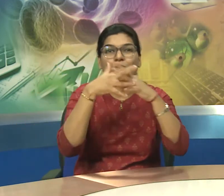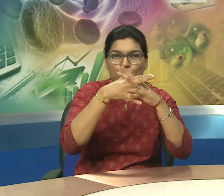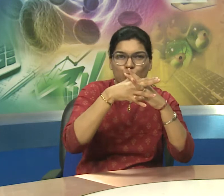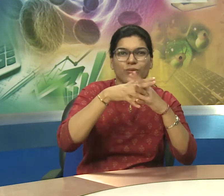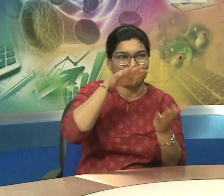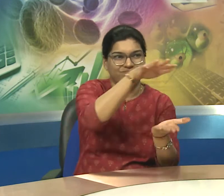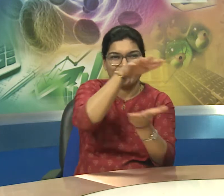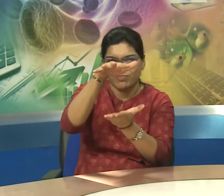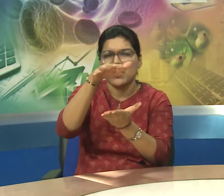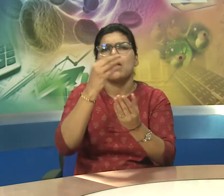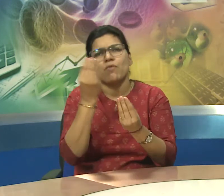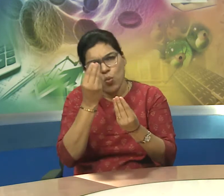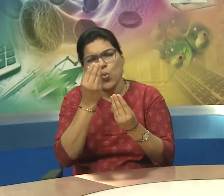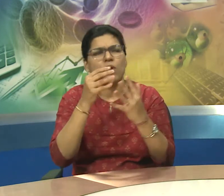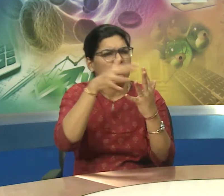retailer and consumer.